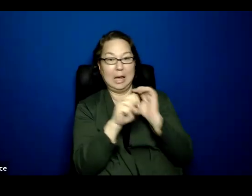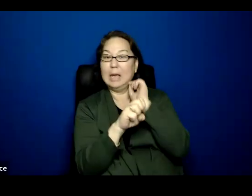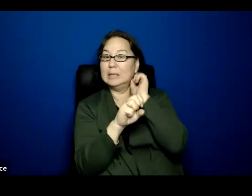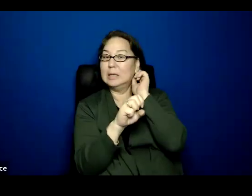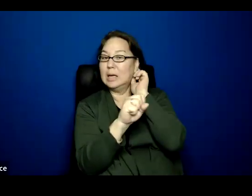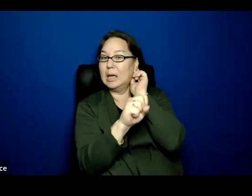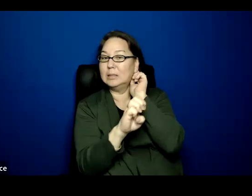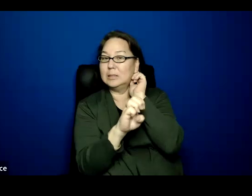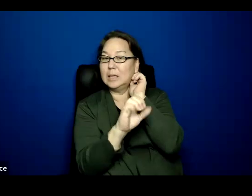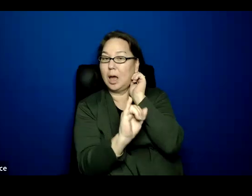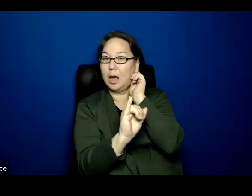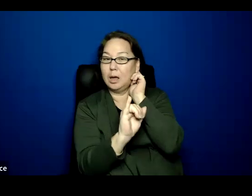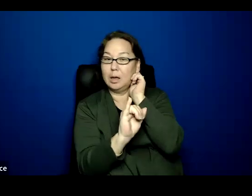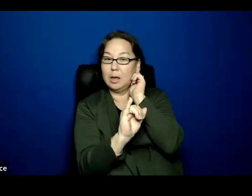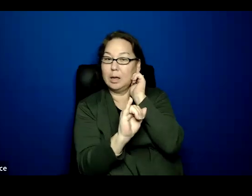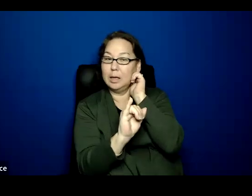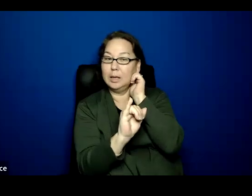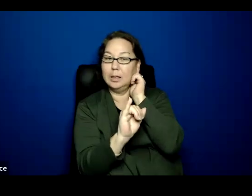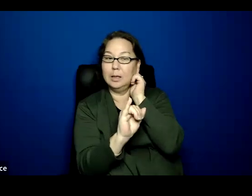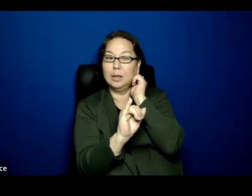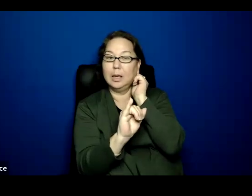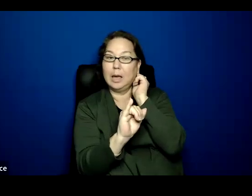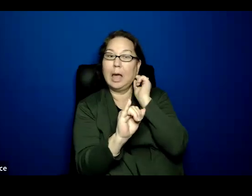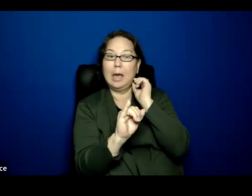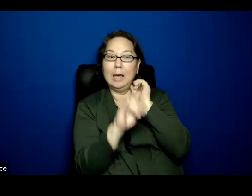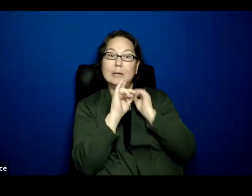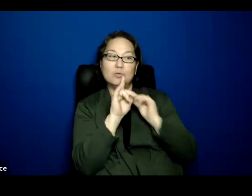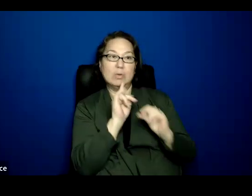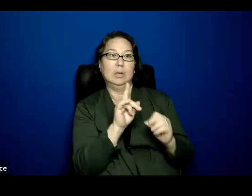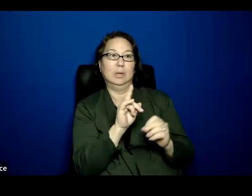detrimentally affected by this, by